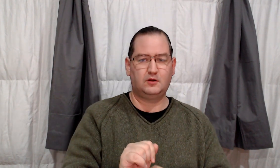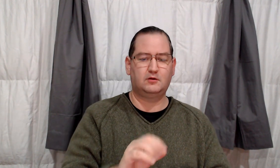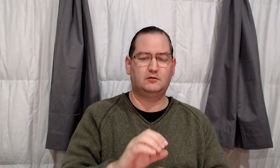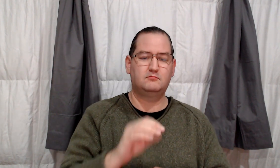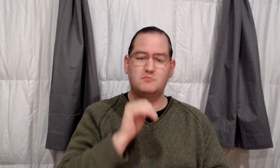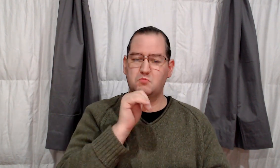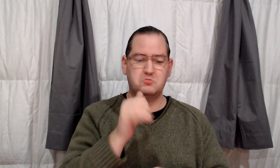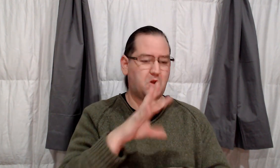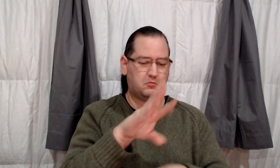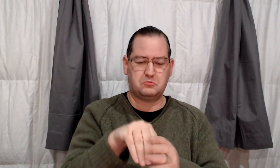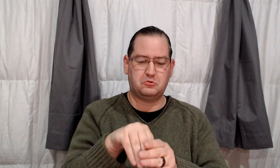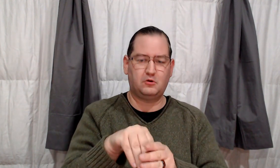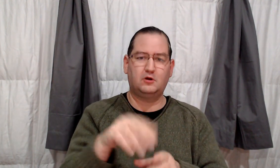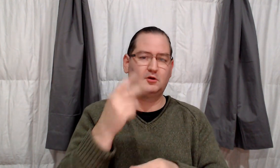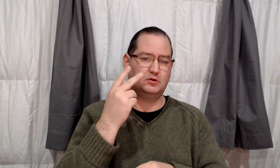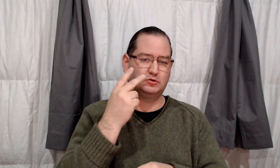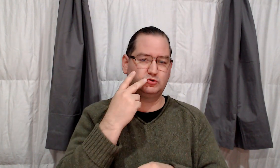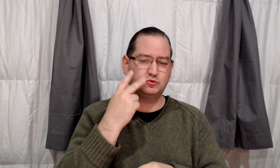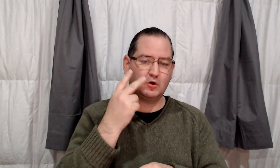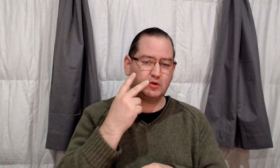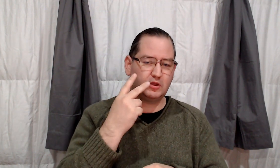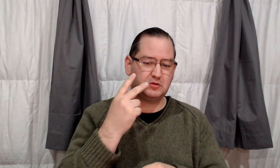eating, or any other form of chemical.